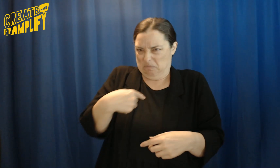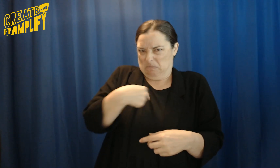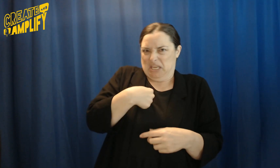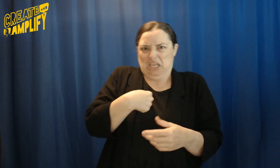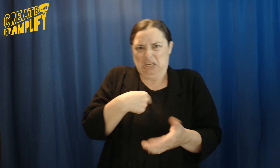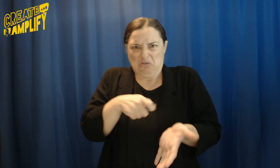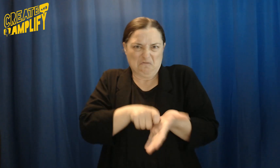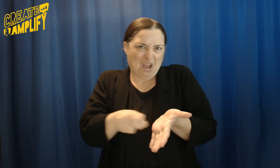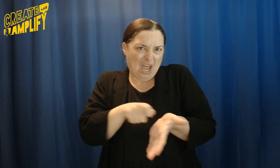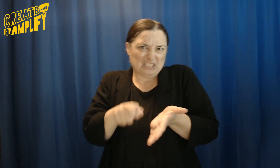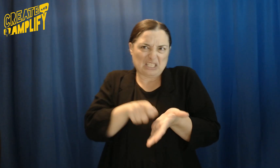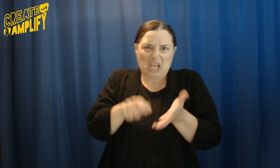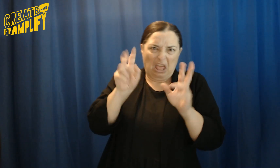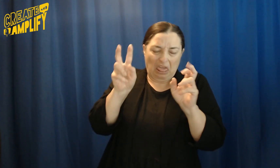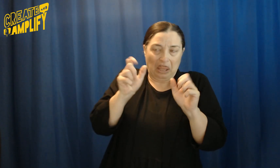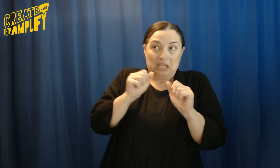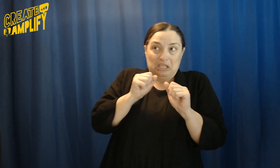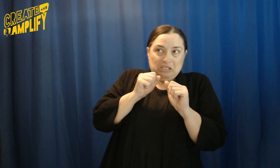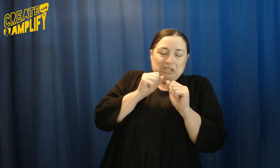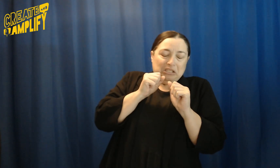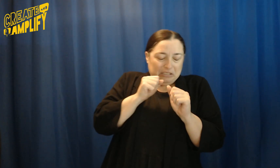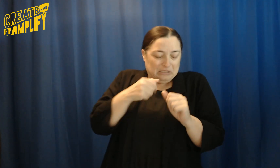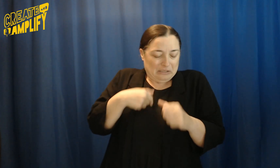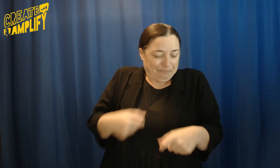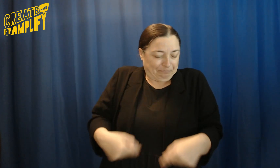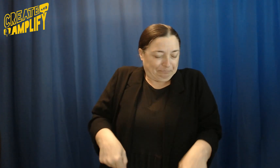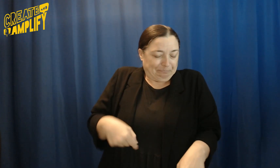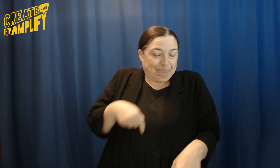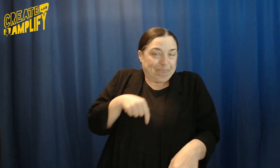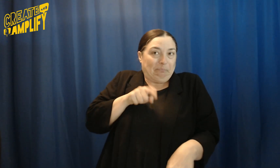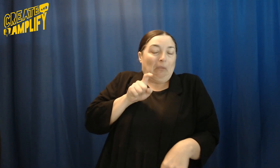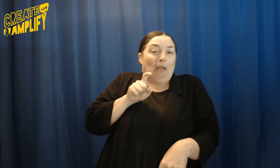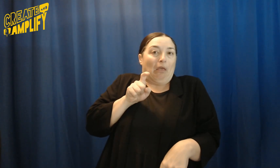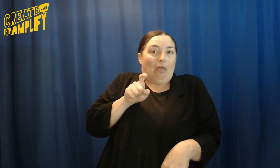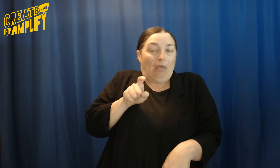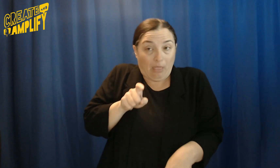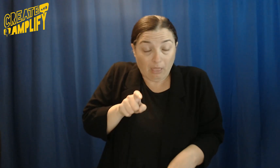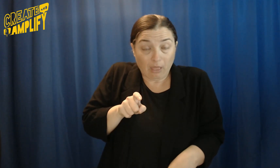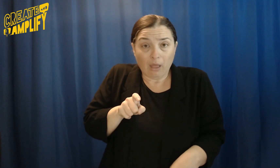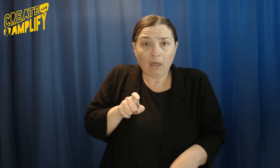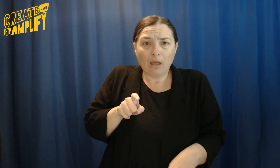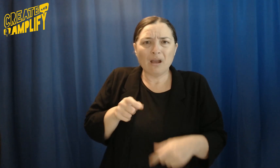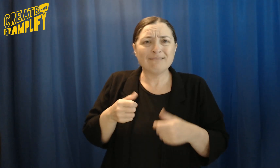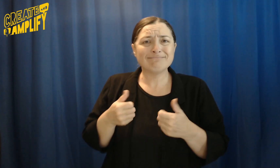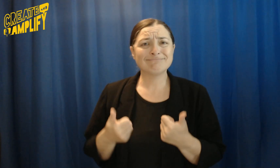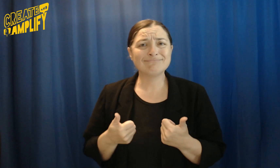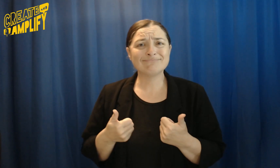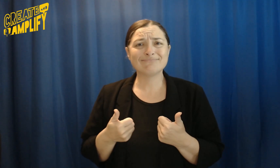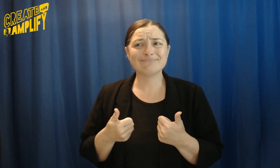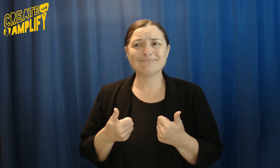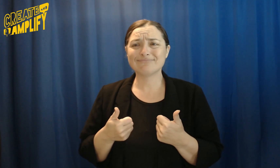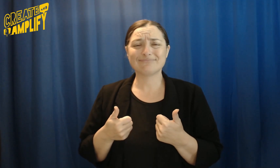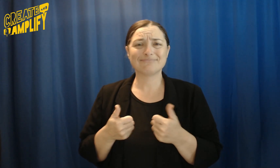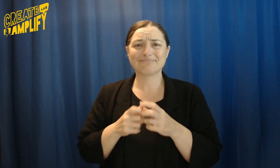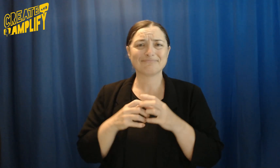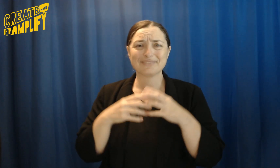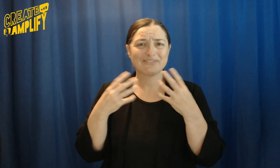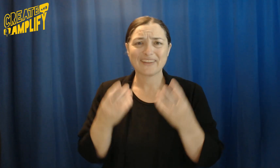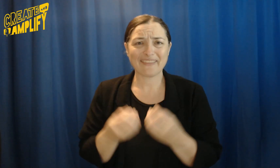writer. But everything had been an opportunity for writing. Emails, Facebook status updates, wedding script. Everything that I was